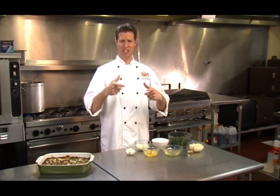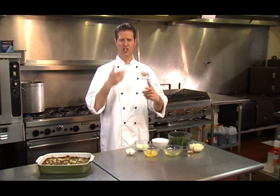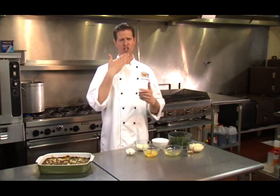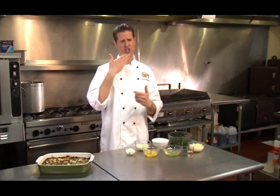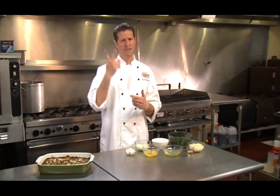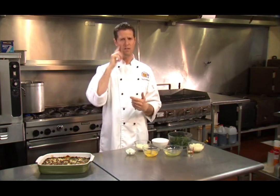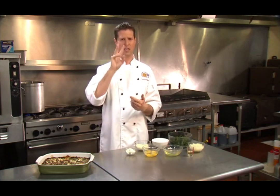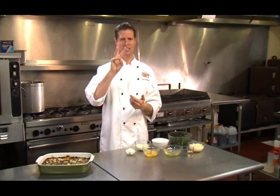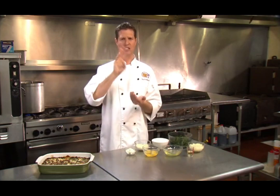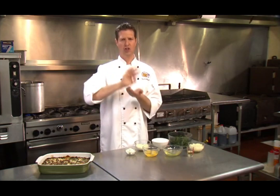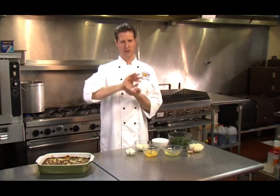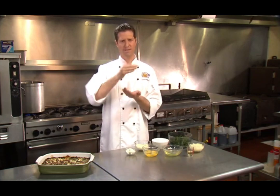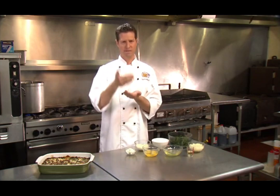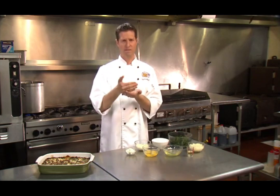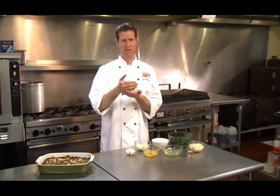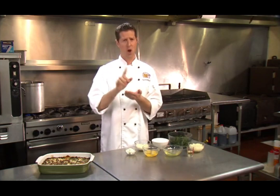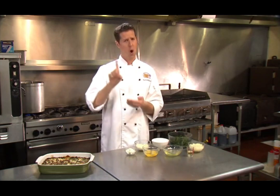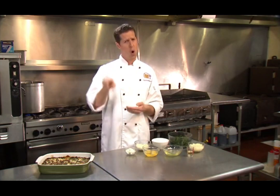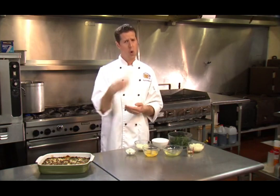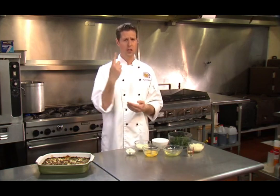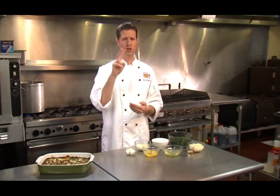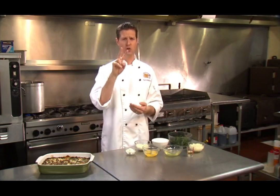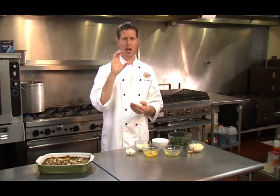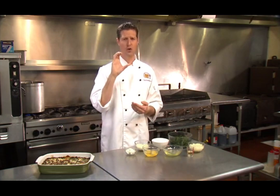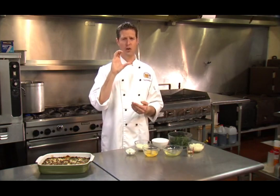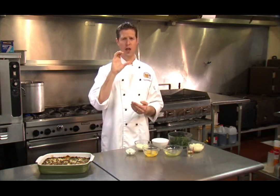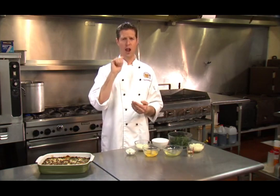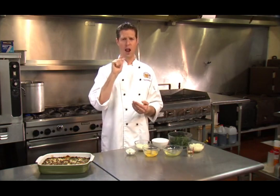is good for 6 servings with only 200 calories each.